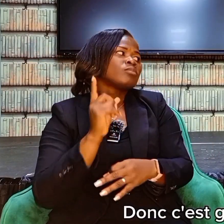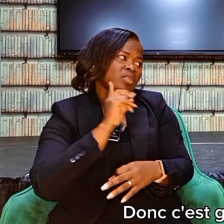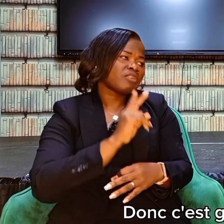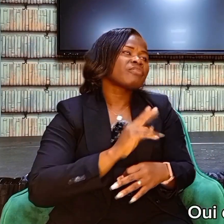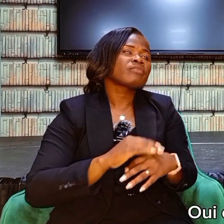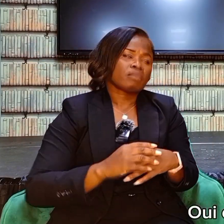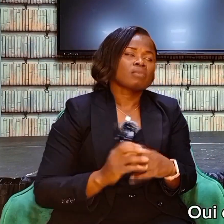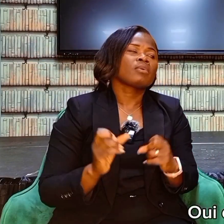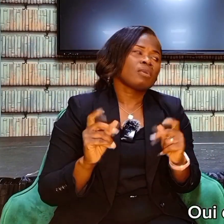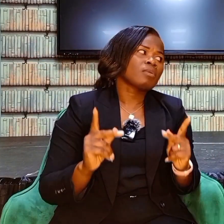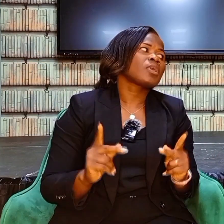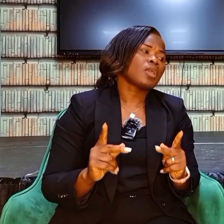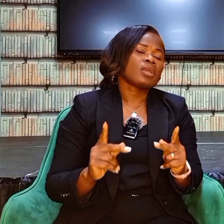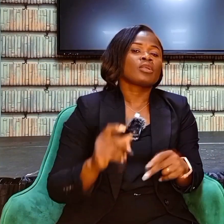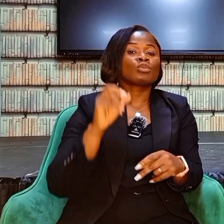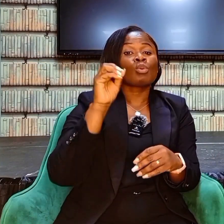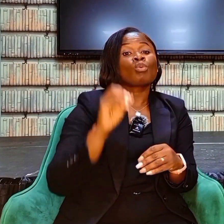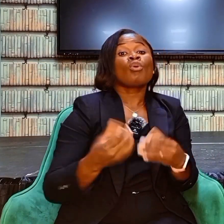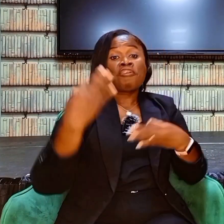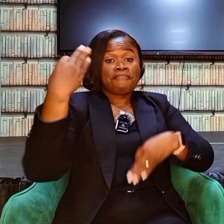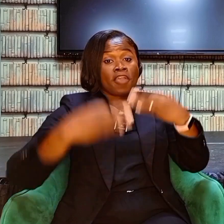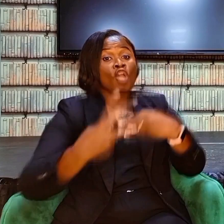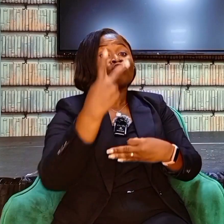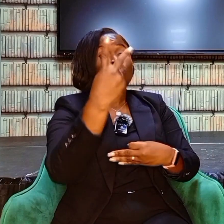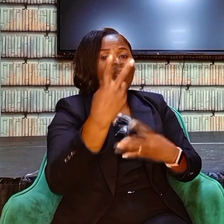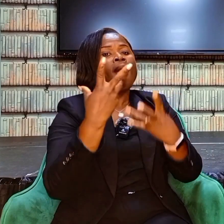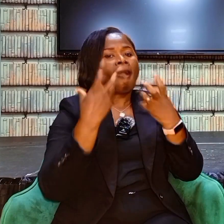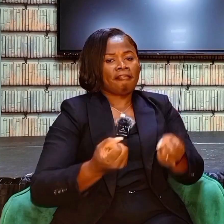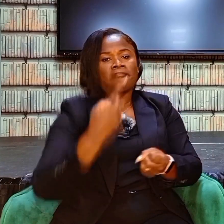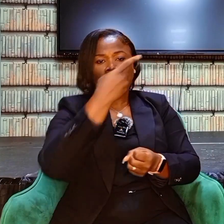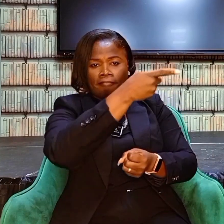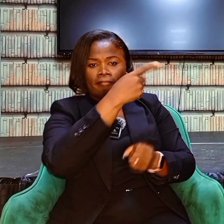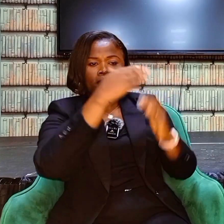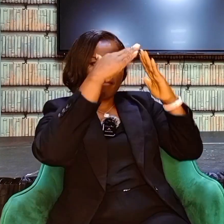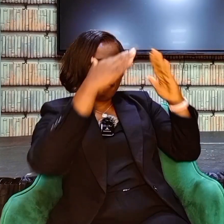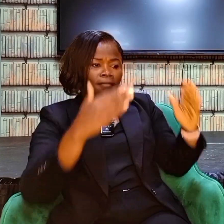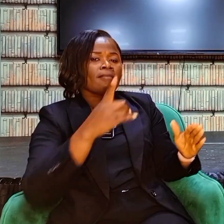Yes. them. Yes. Okay. Yeah.